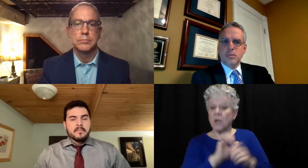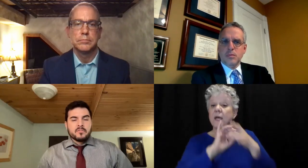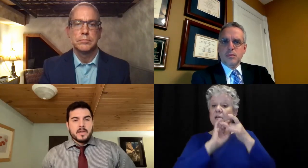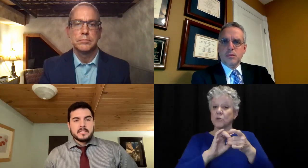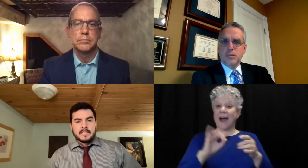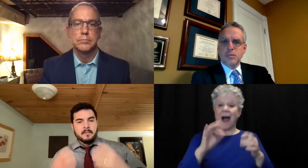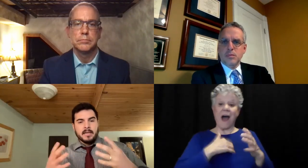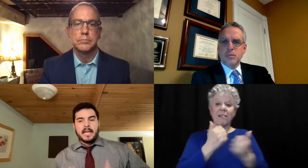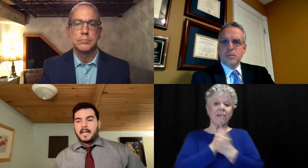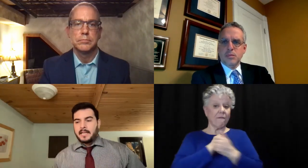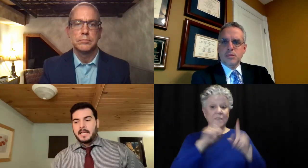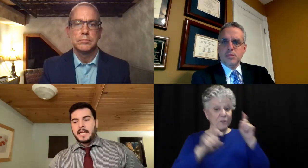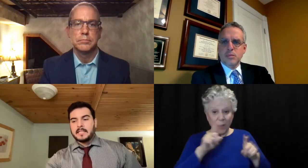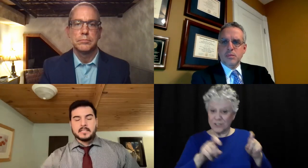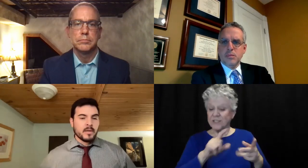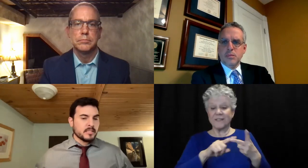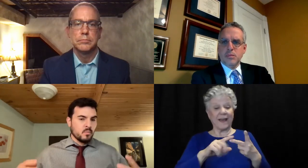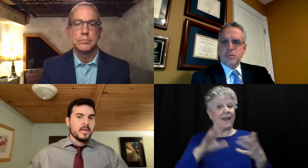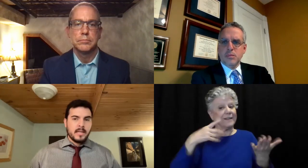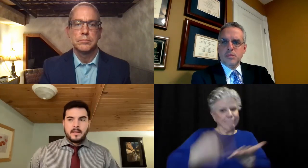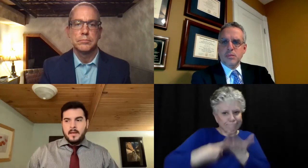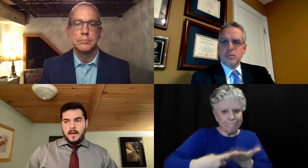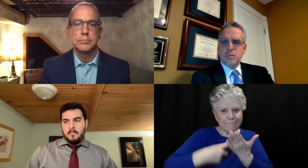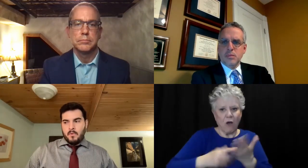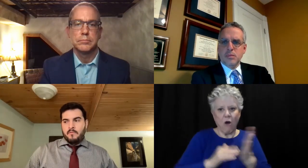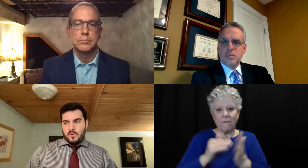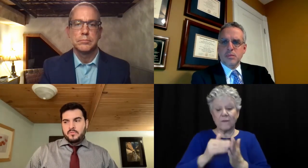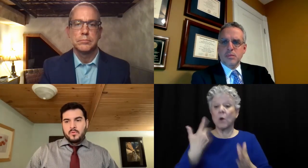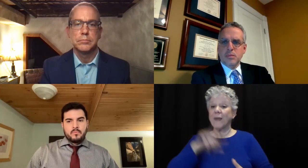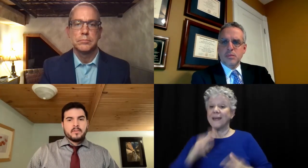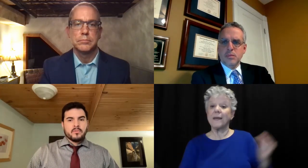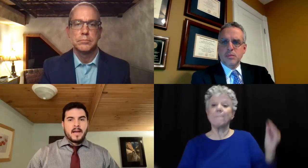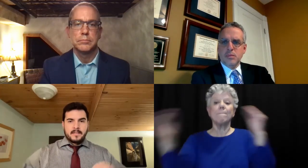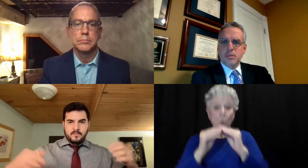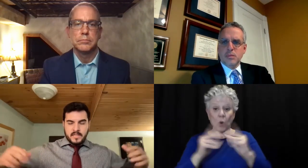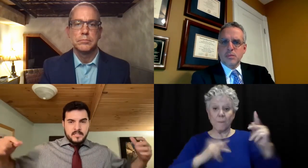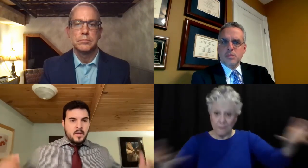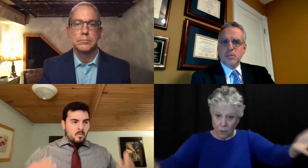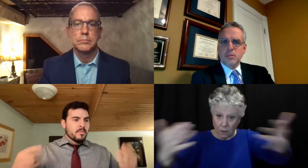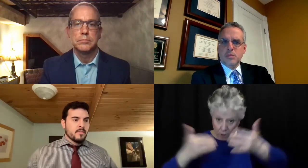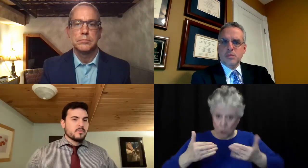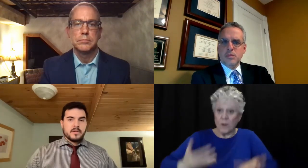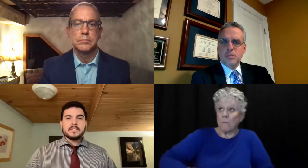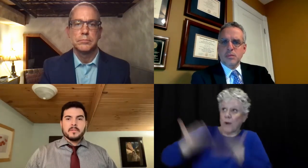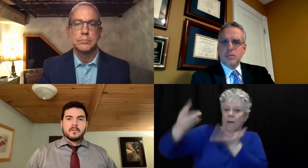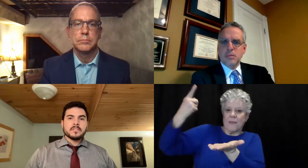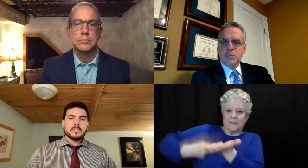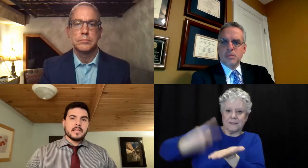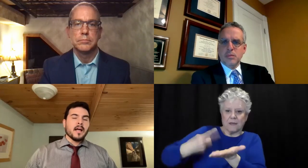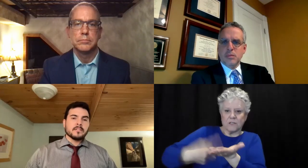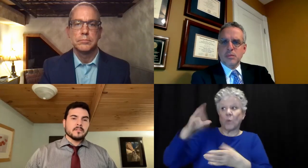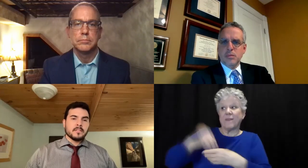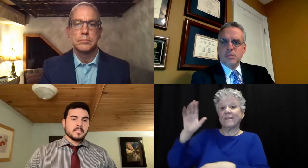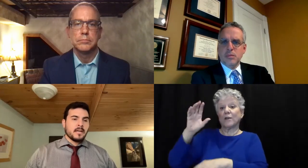I think as much as I love these questions and am engaging these questions, we need more folks who can raise those kinds of critiques within the tradition, within the